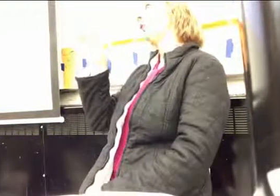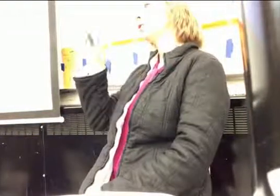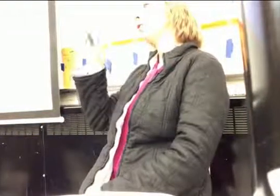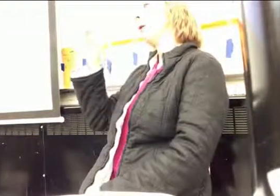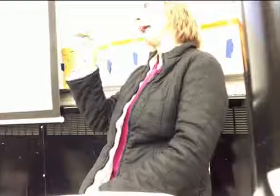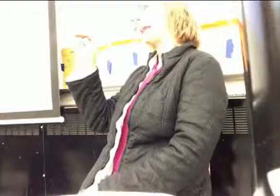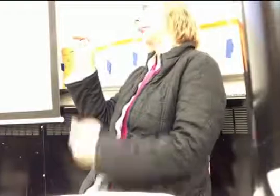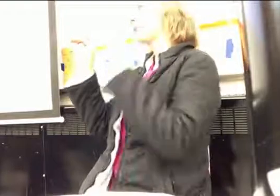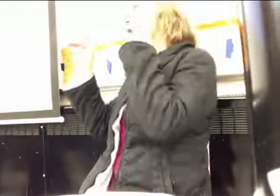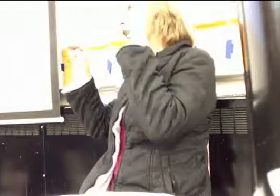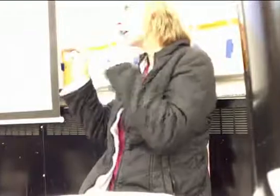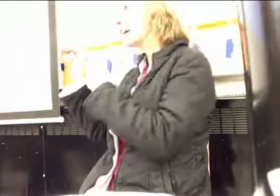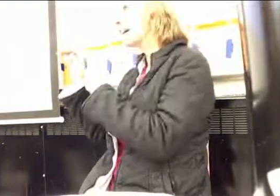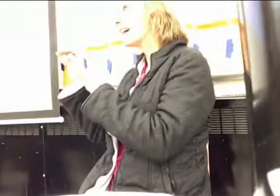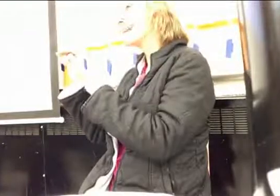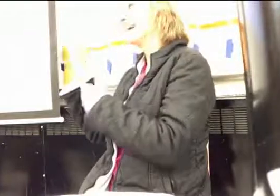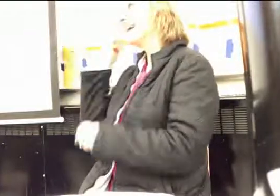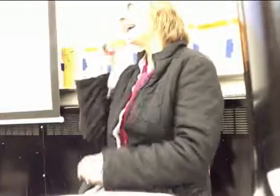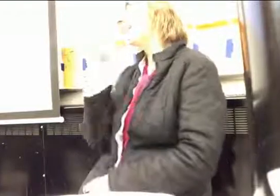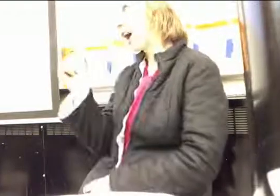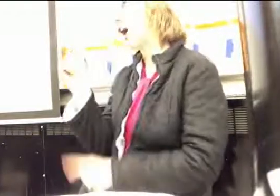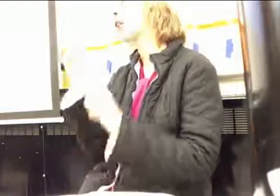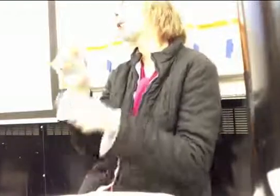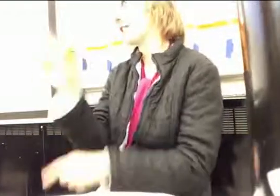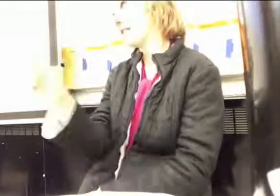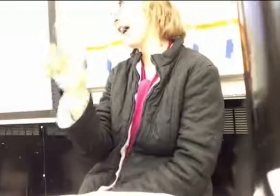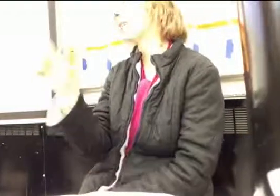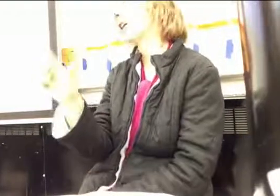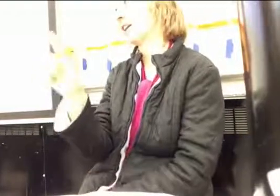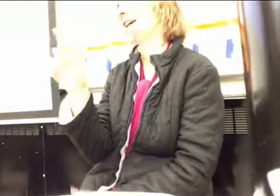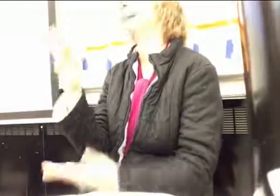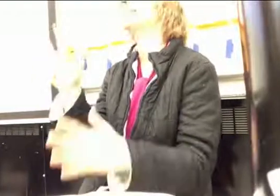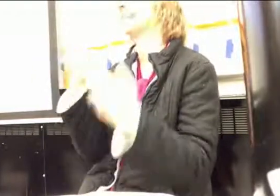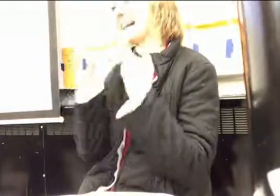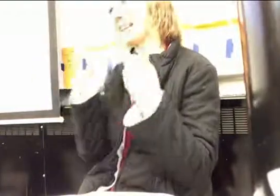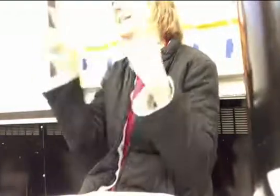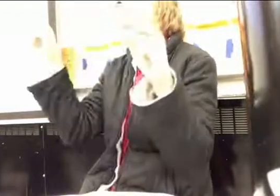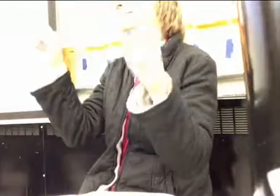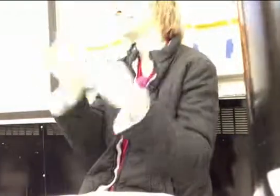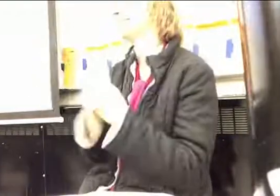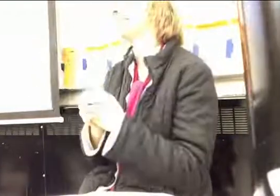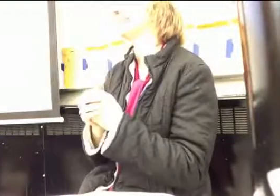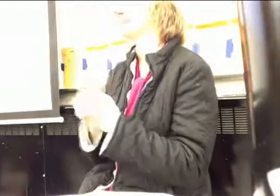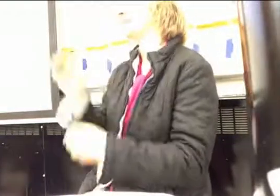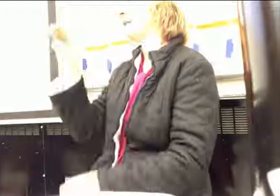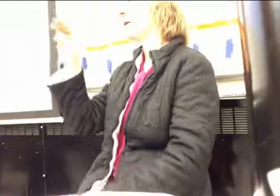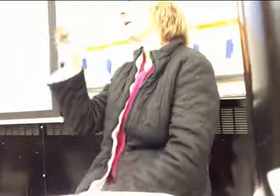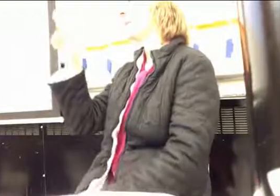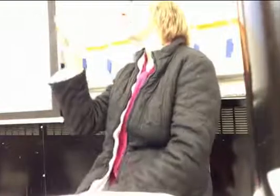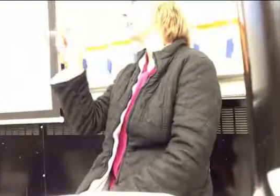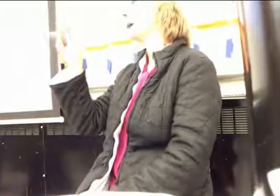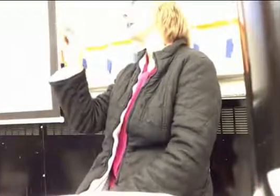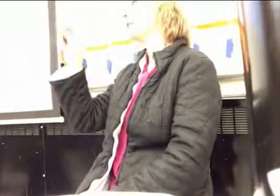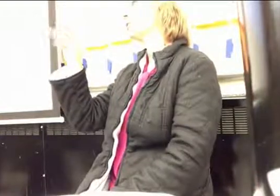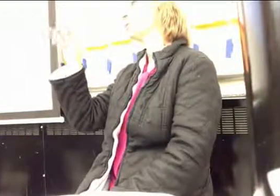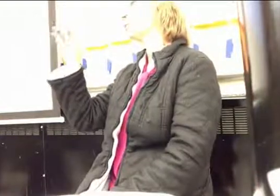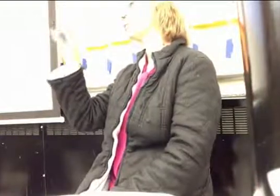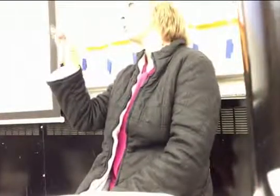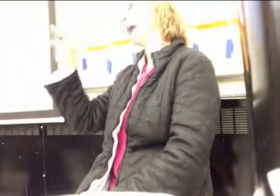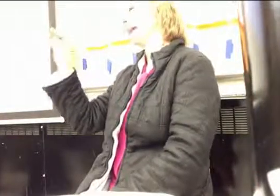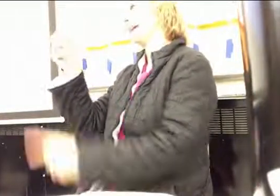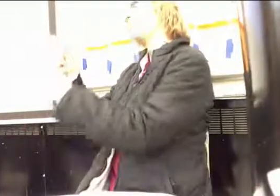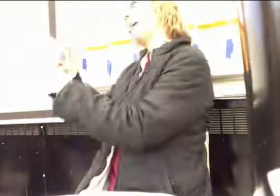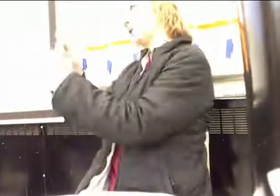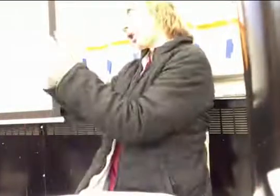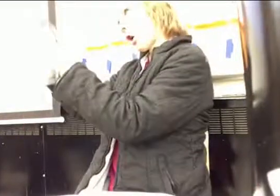Yes. Okay, if not, go to a library. He's kind of famous, okay? So, Mark Twain is an author, and he writes this